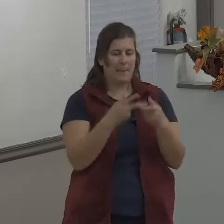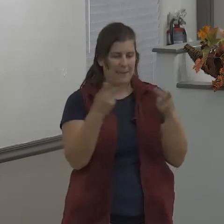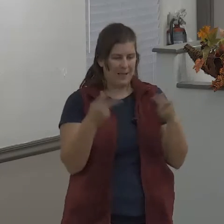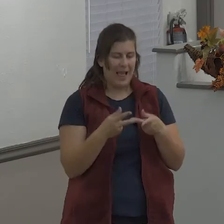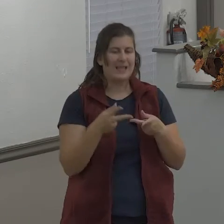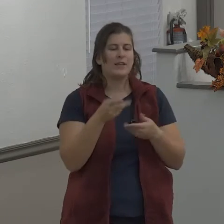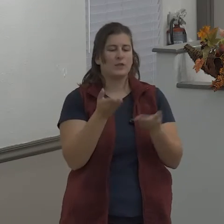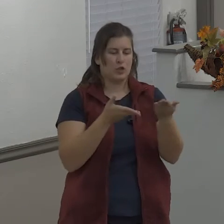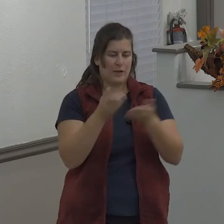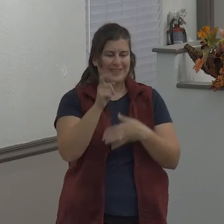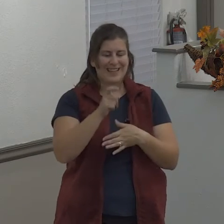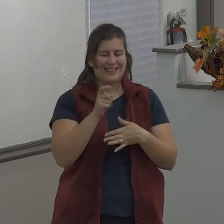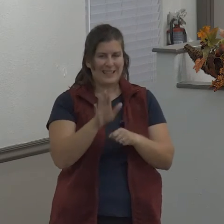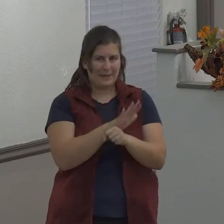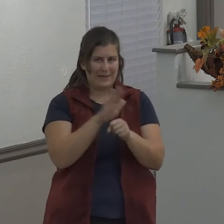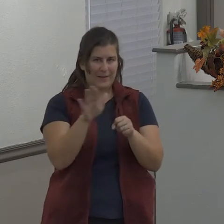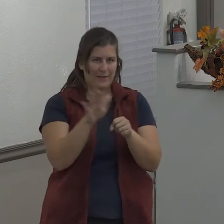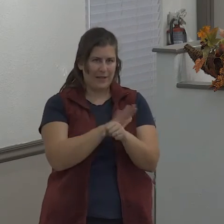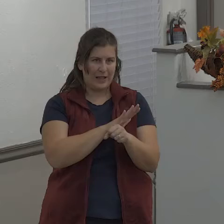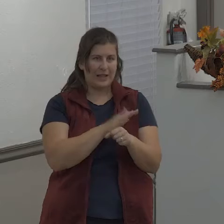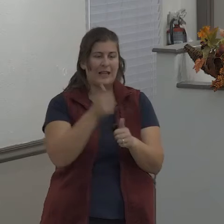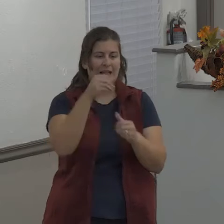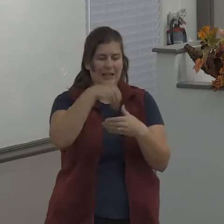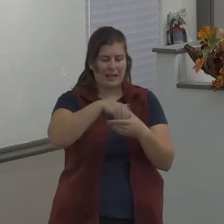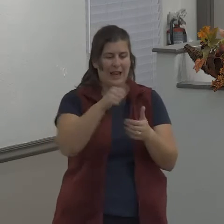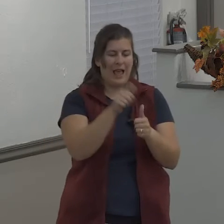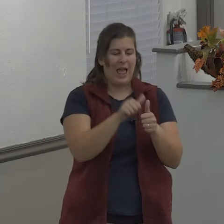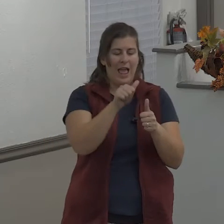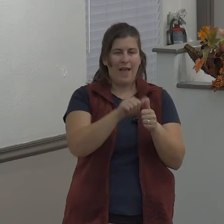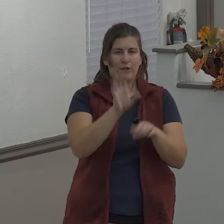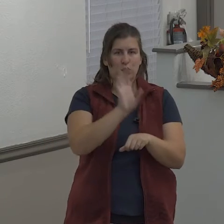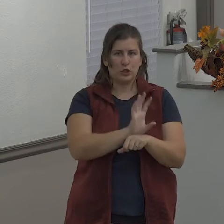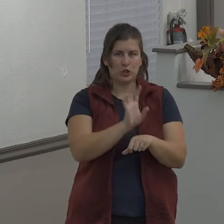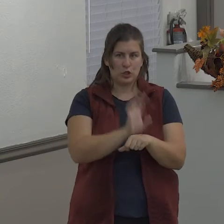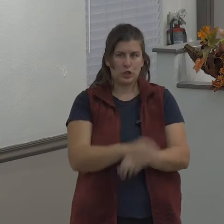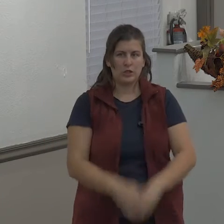to be filled. In every single church,